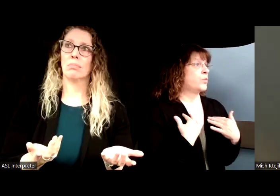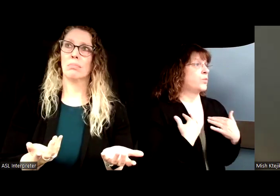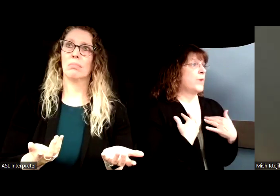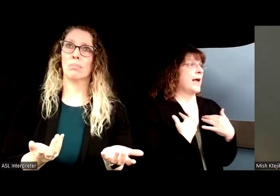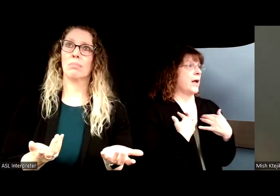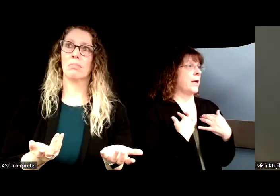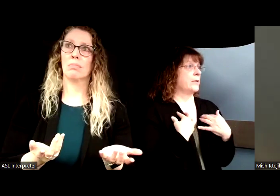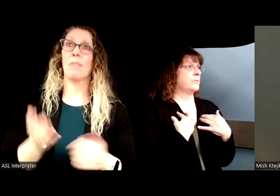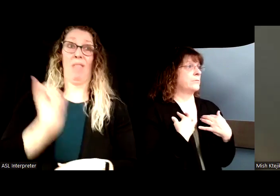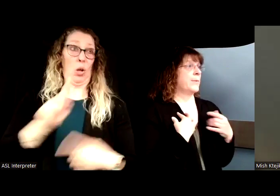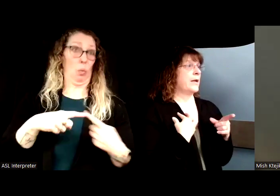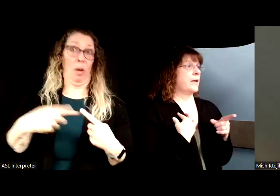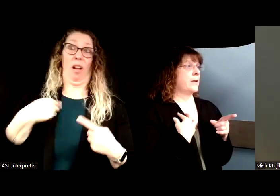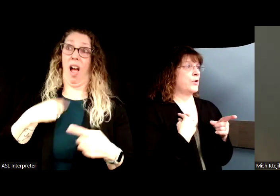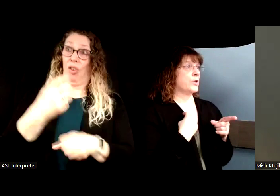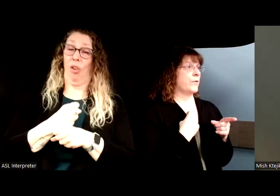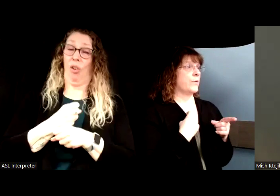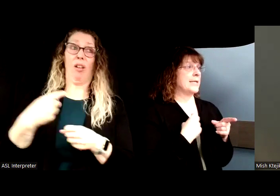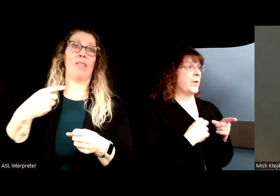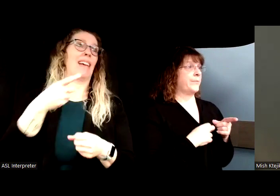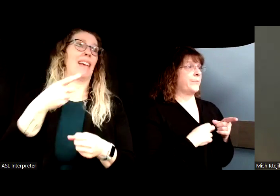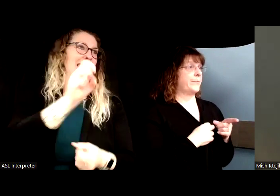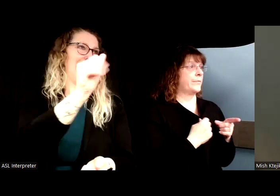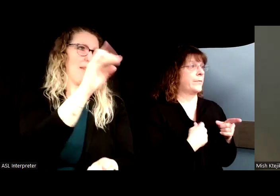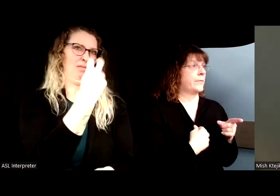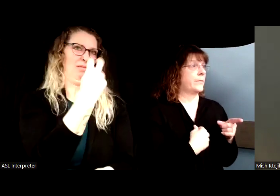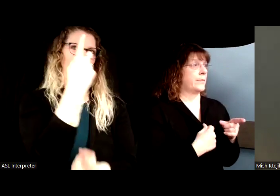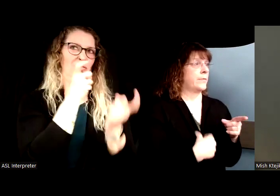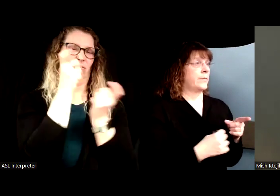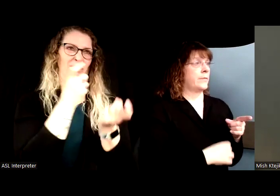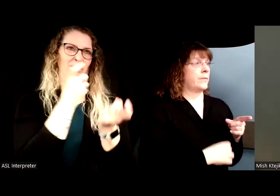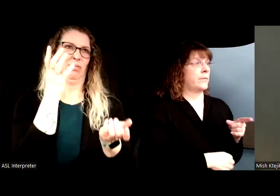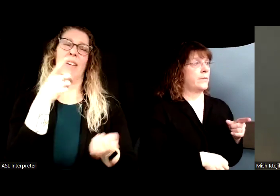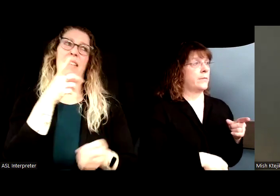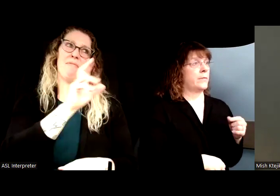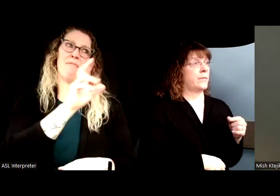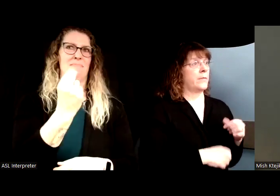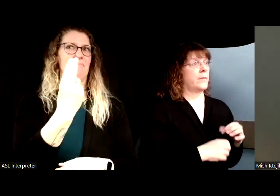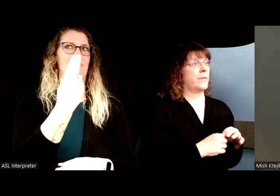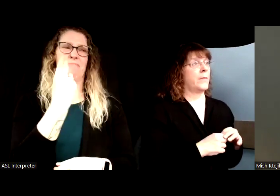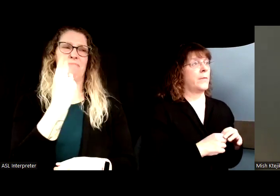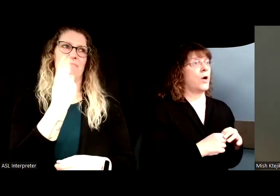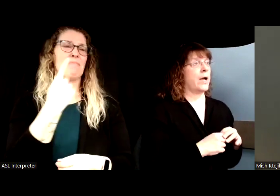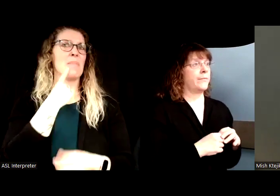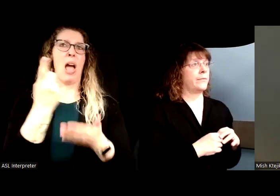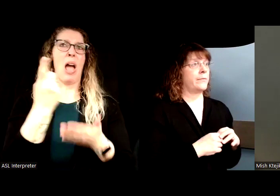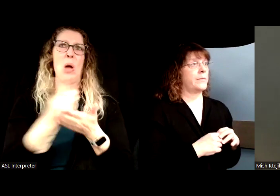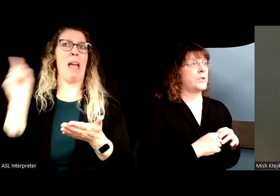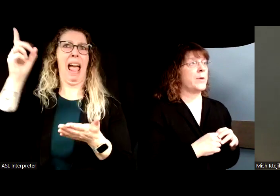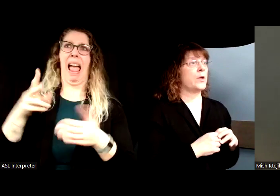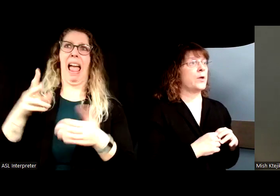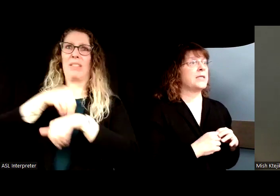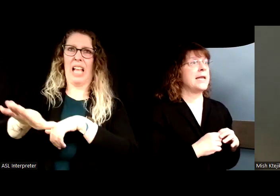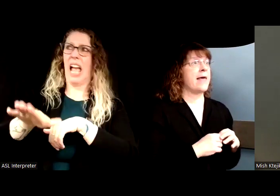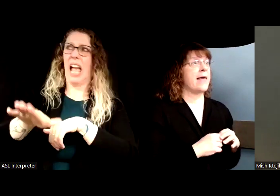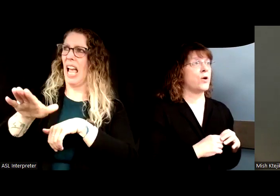That's when I got it. I'm getting confused with. It went out at least a week and a half ago. It was sent Okay. out, So and maybe then there